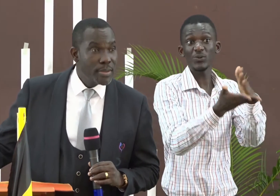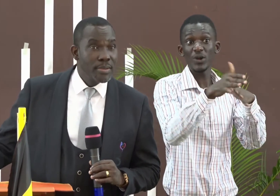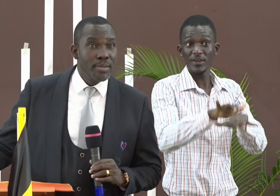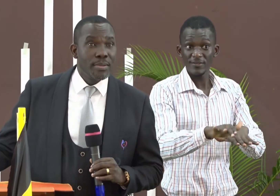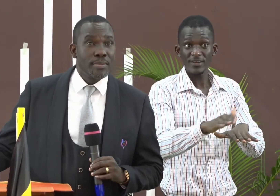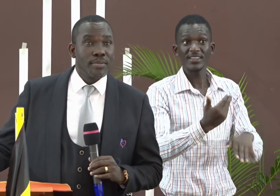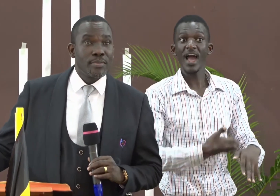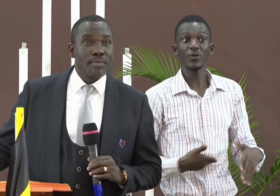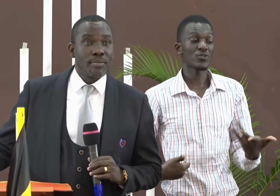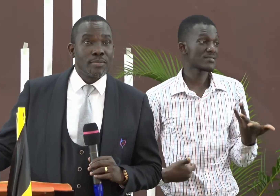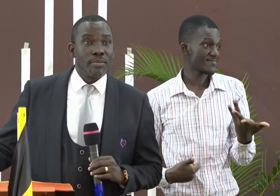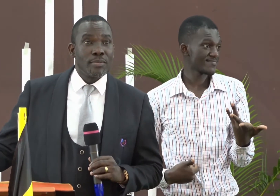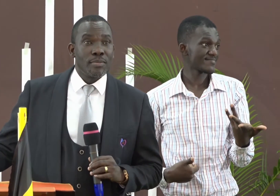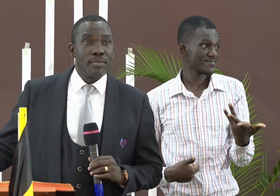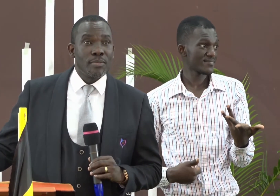grave is